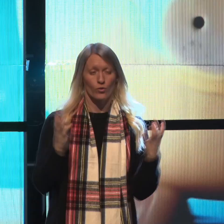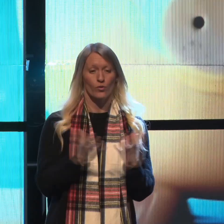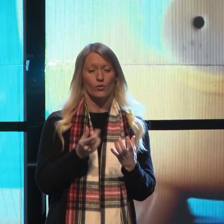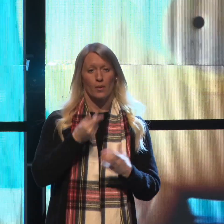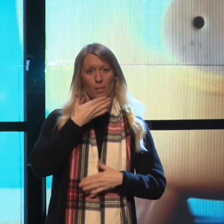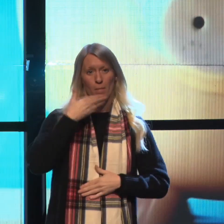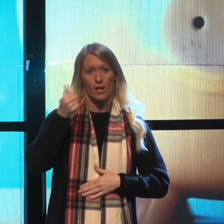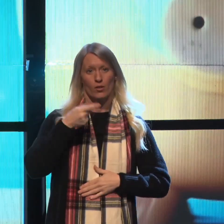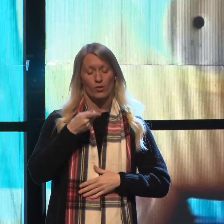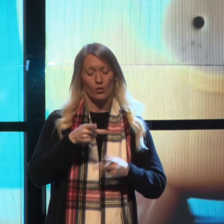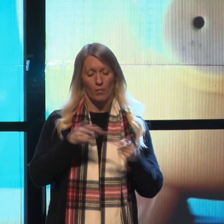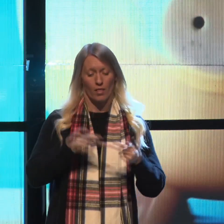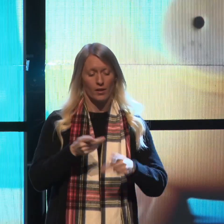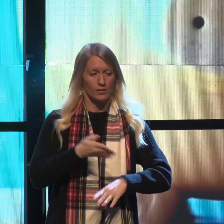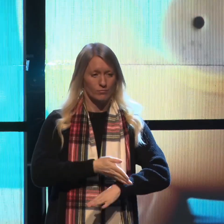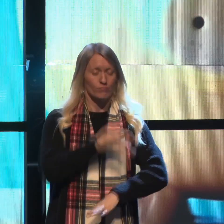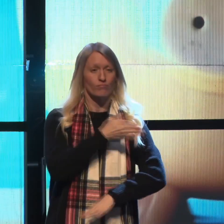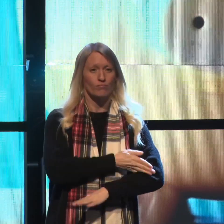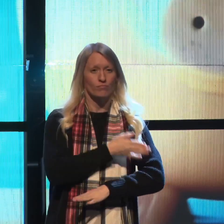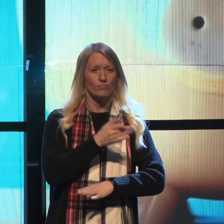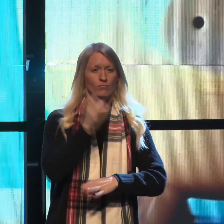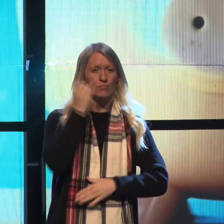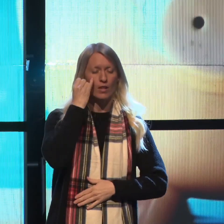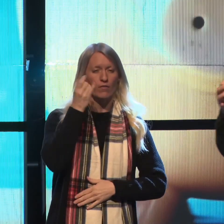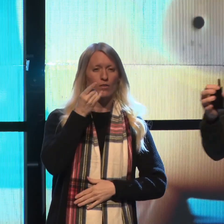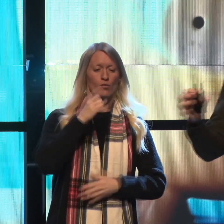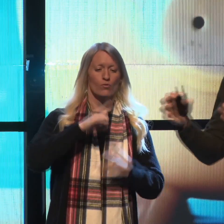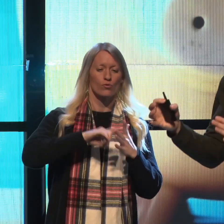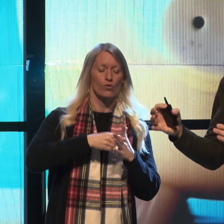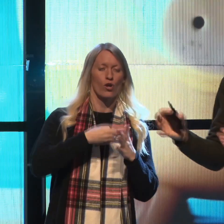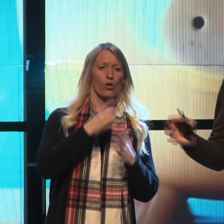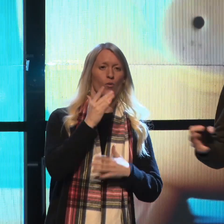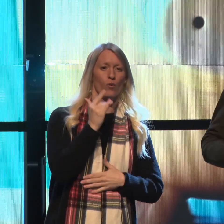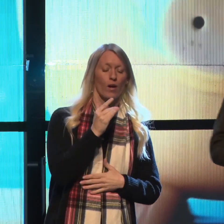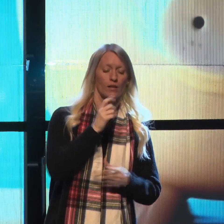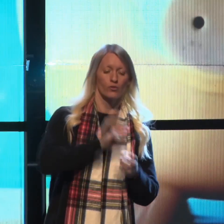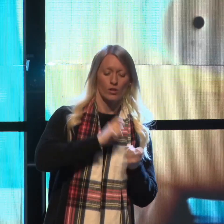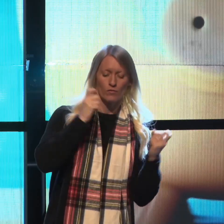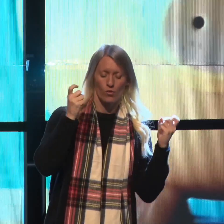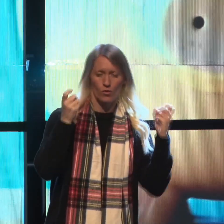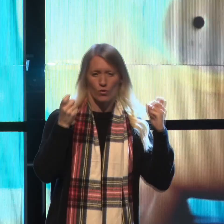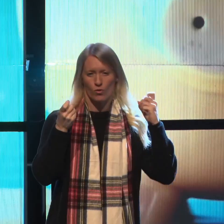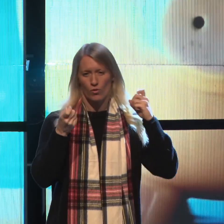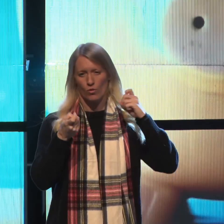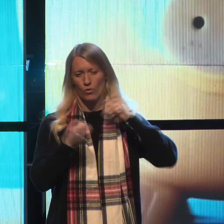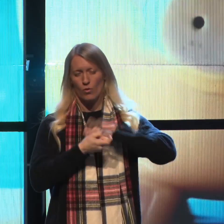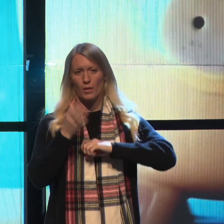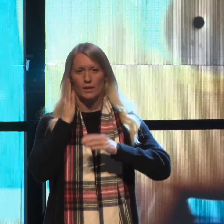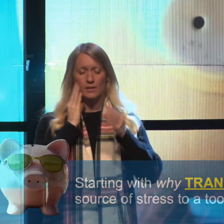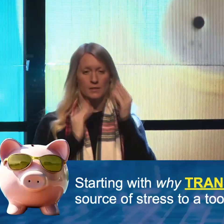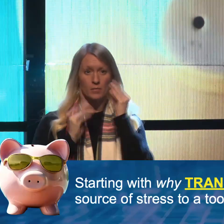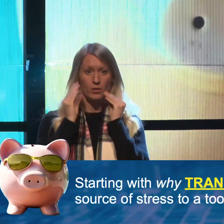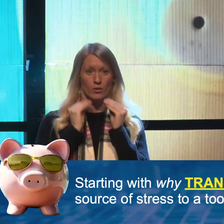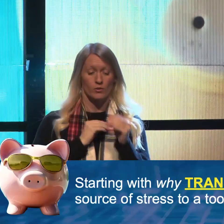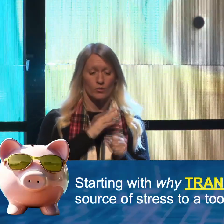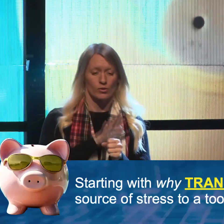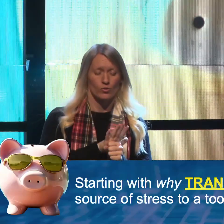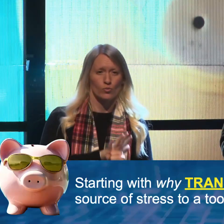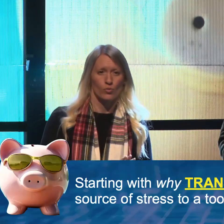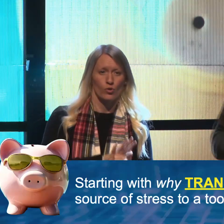start with the why in our personal finances, it can transform the whole experience from a source of stress